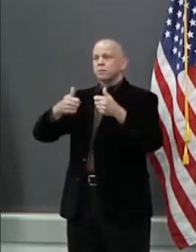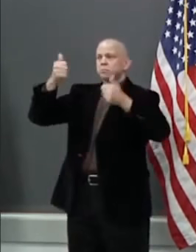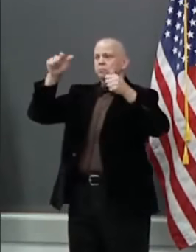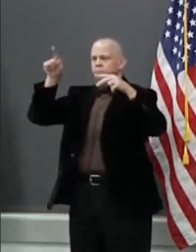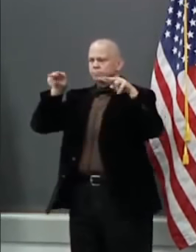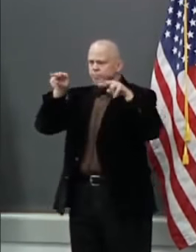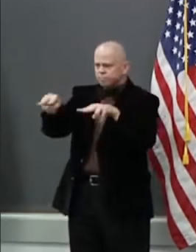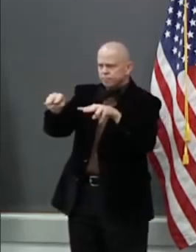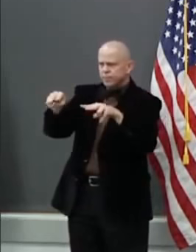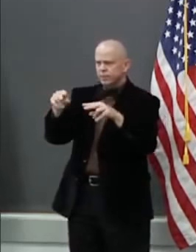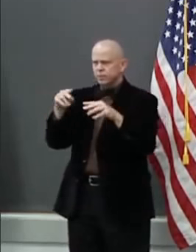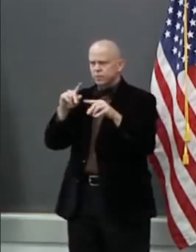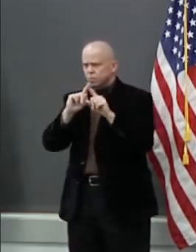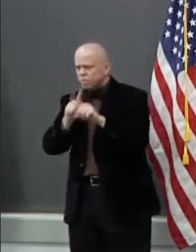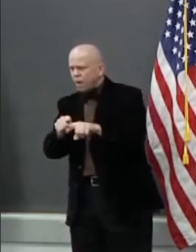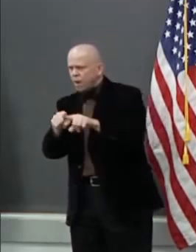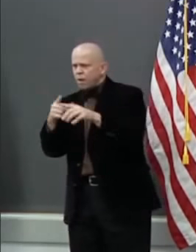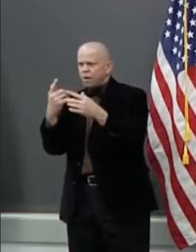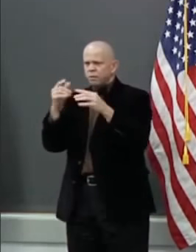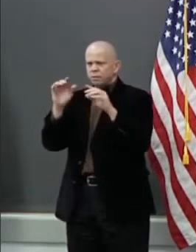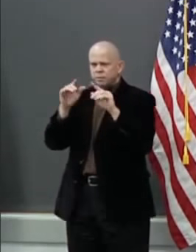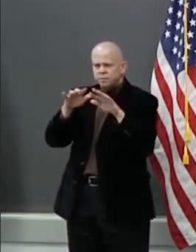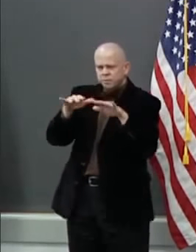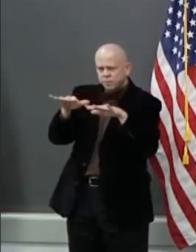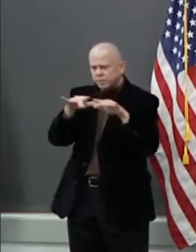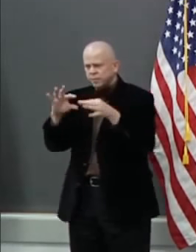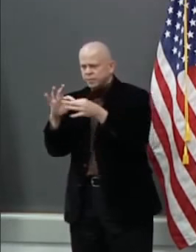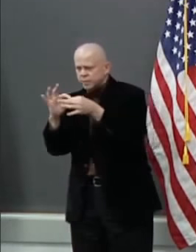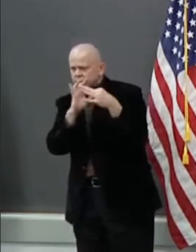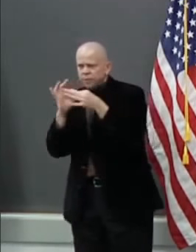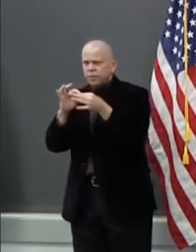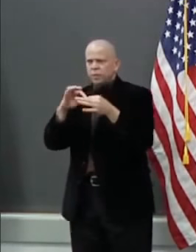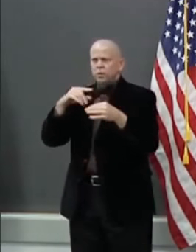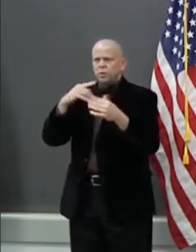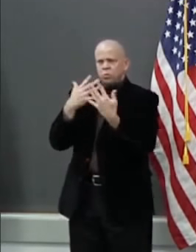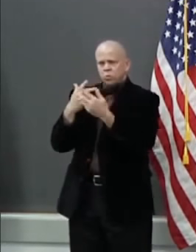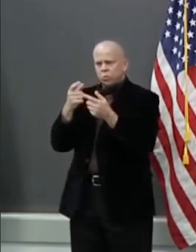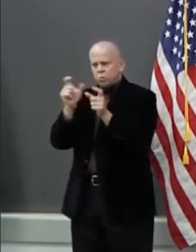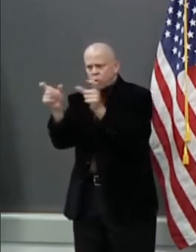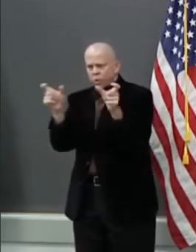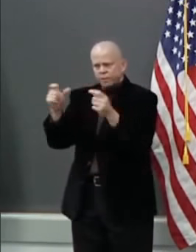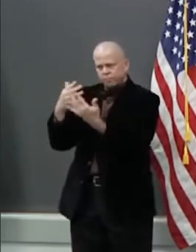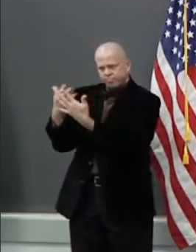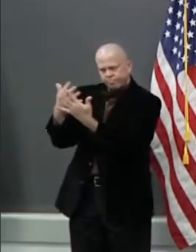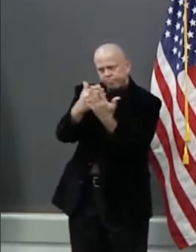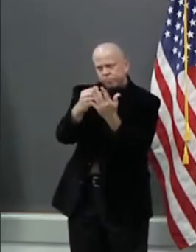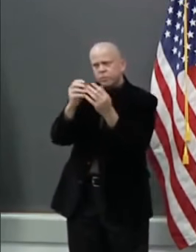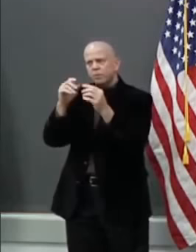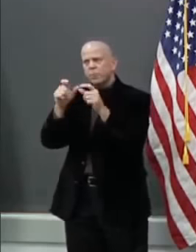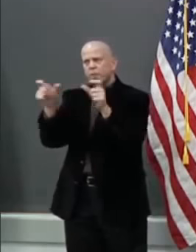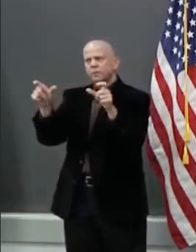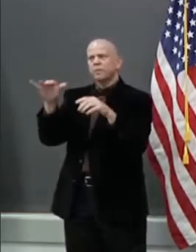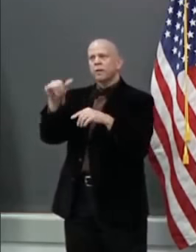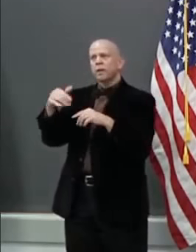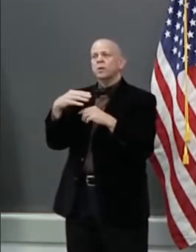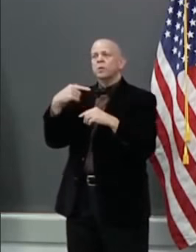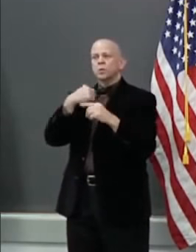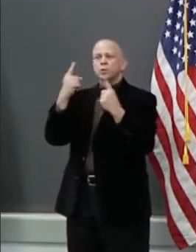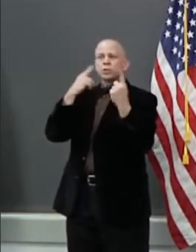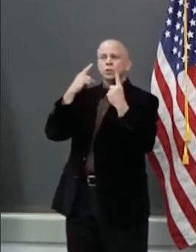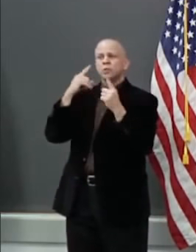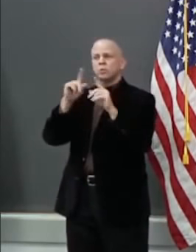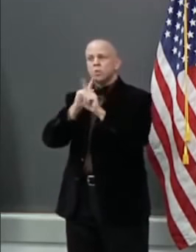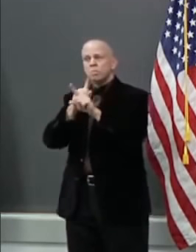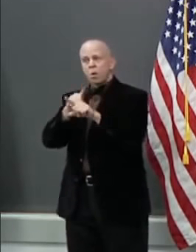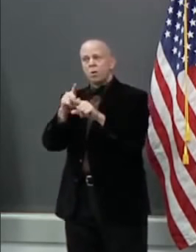contact. Now, we know that, not everyone is following the rules, and we have had reports of parties in the